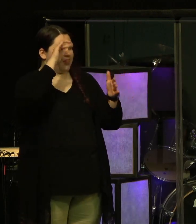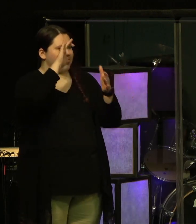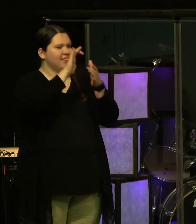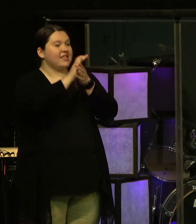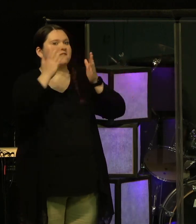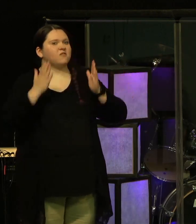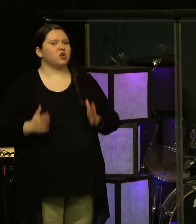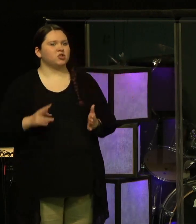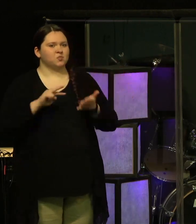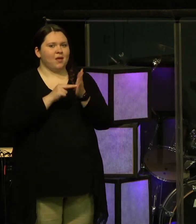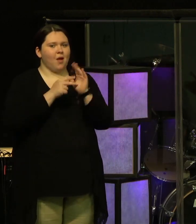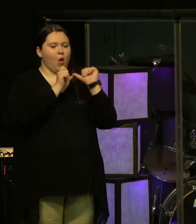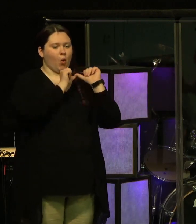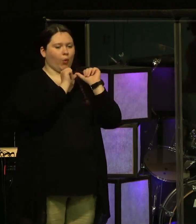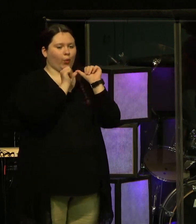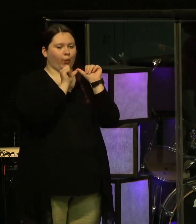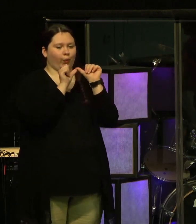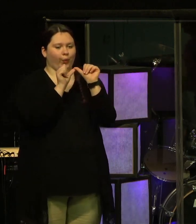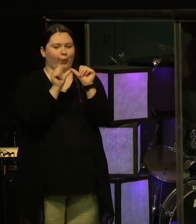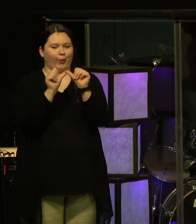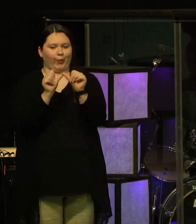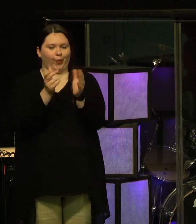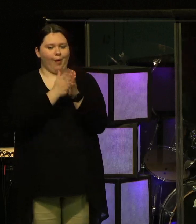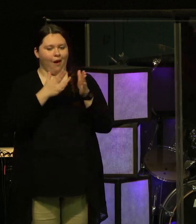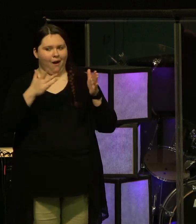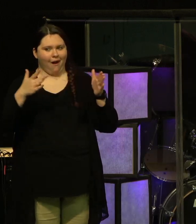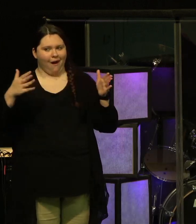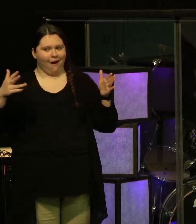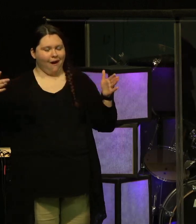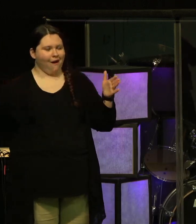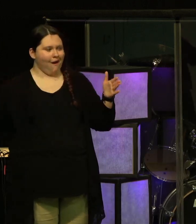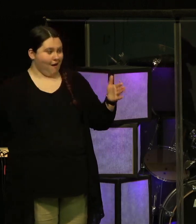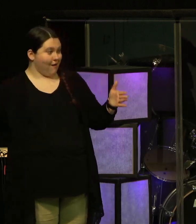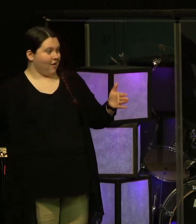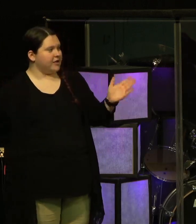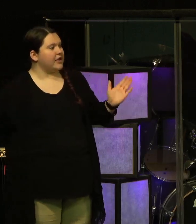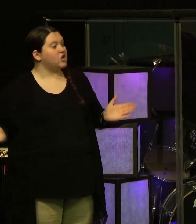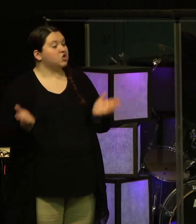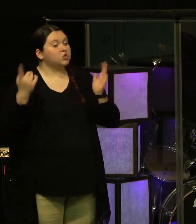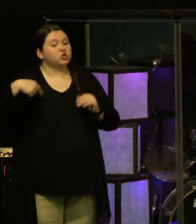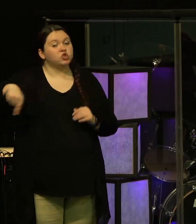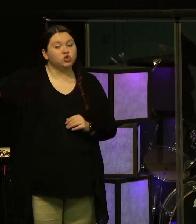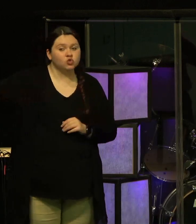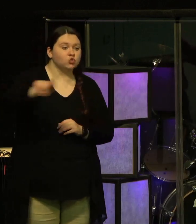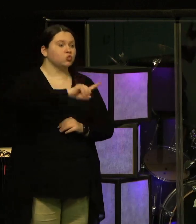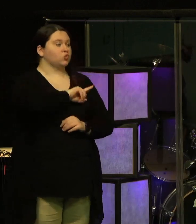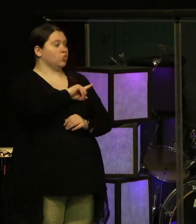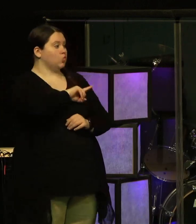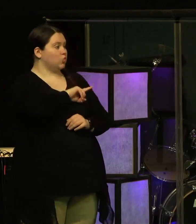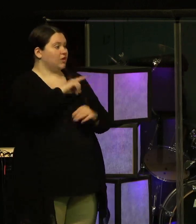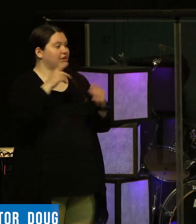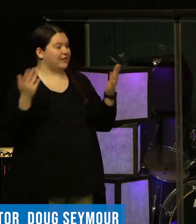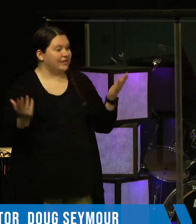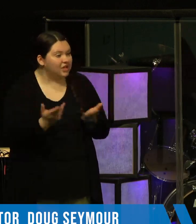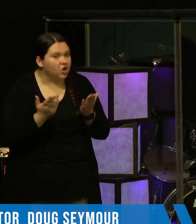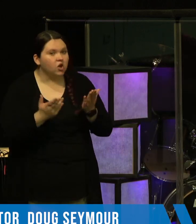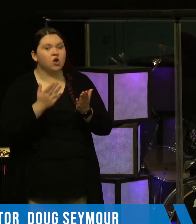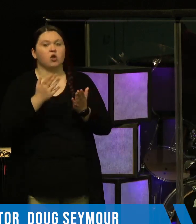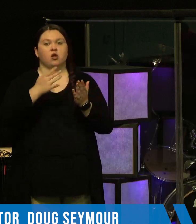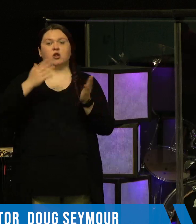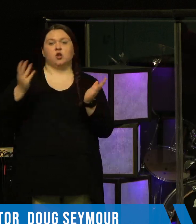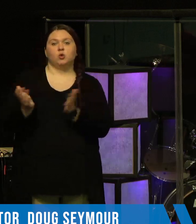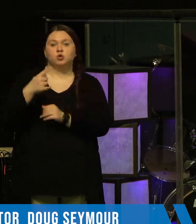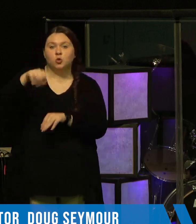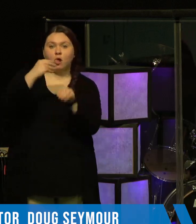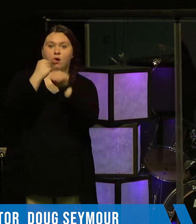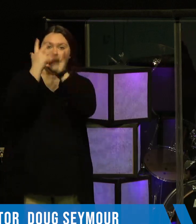believers ongoing. So I encourage all of you today, all of you who are here, all of you watching